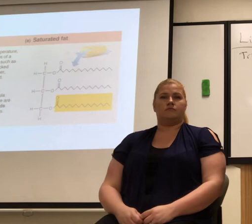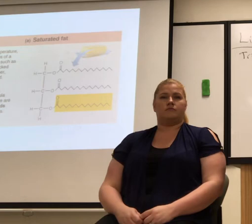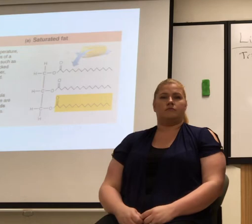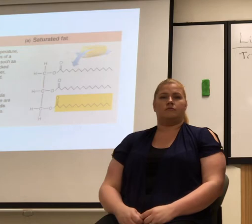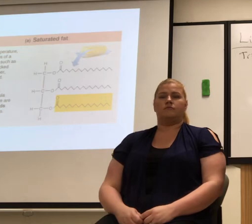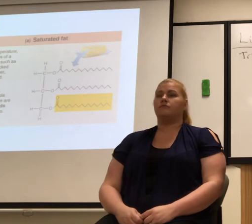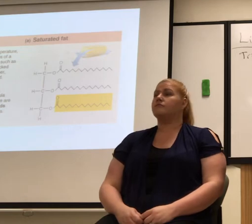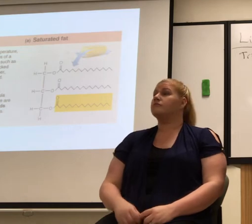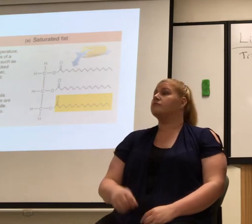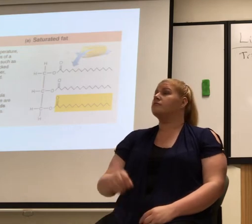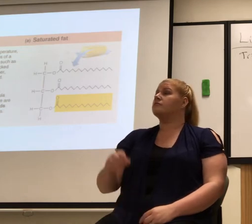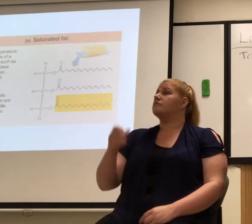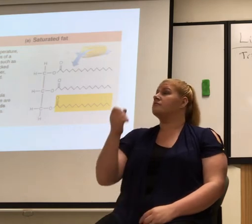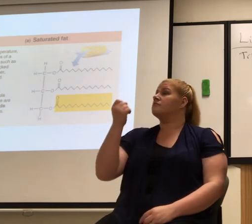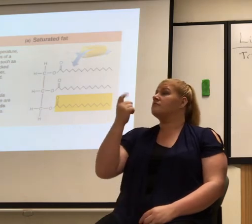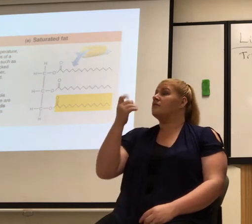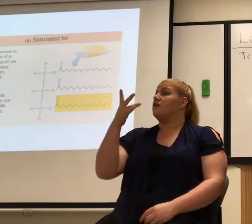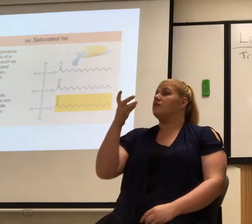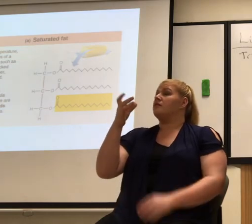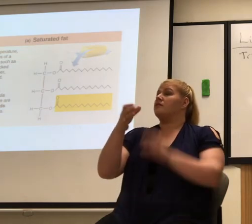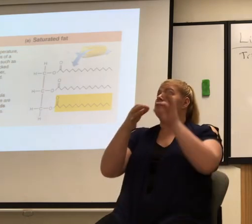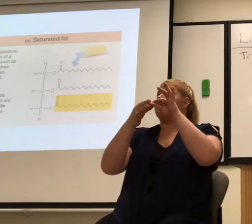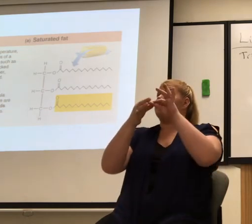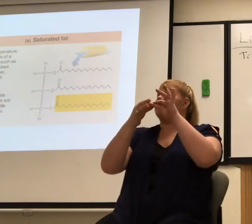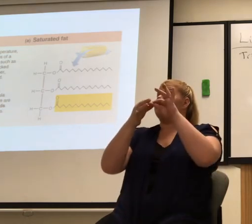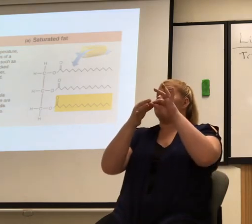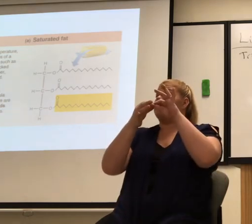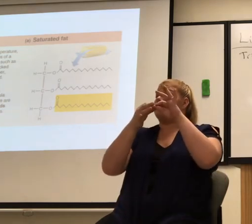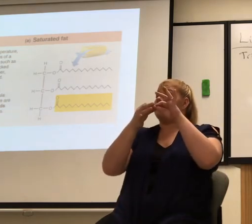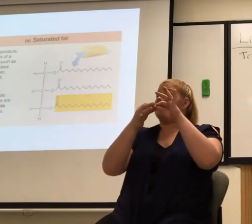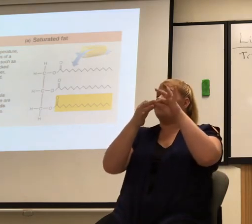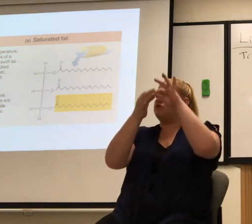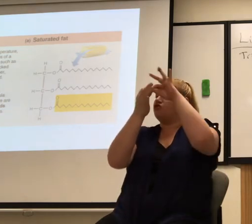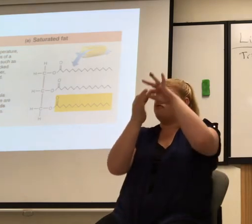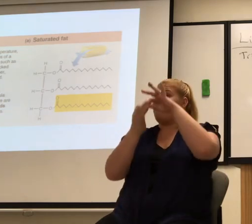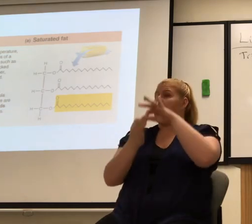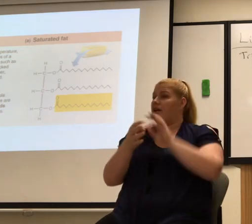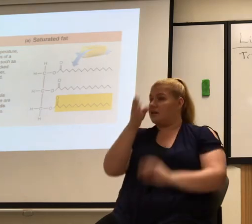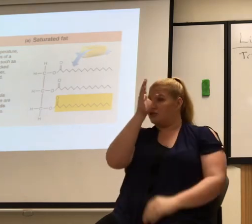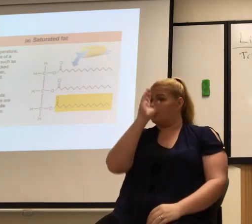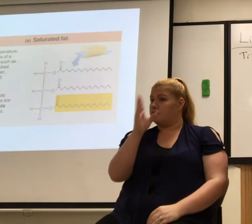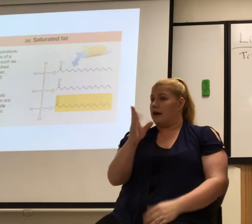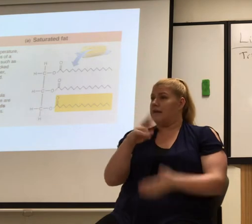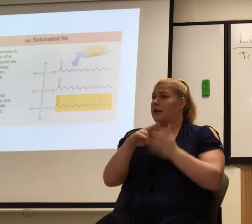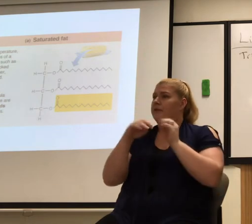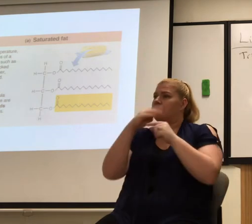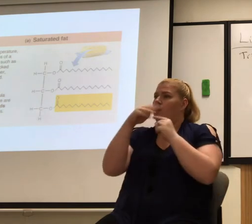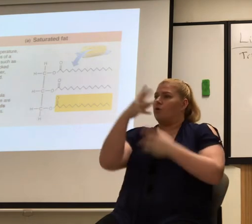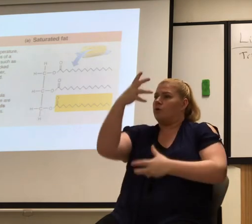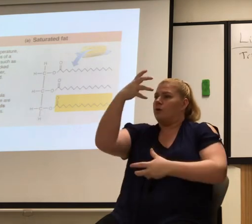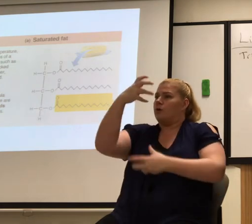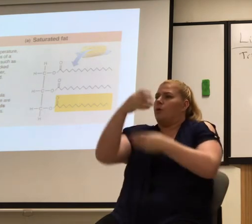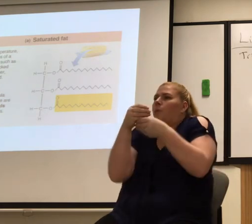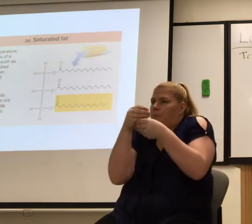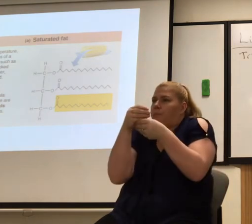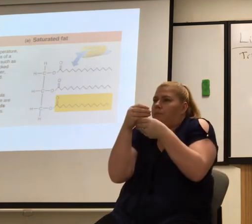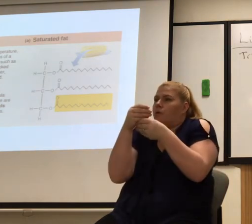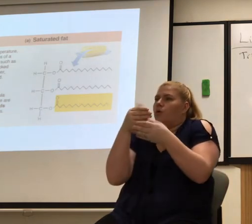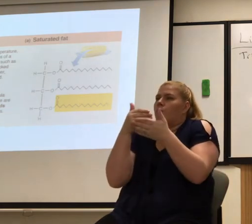Because the chain is straight, there's no double bonds, the molecules compact close together.